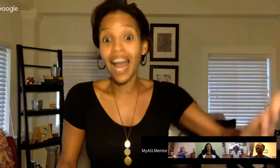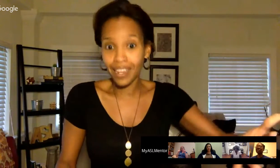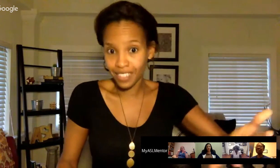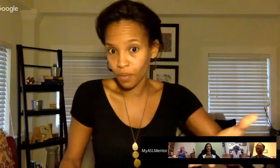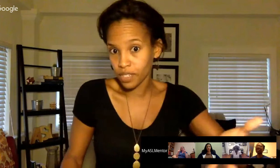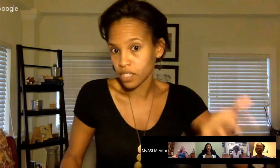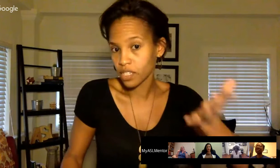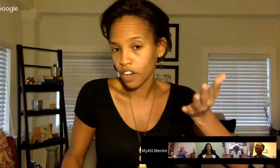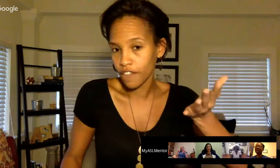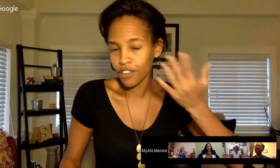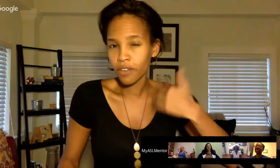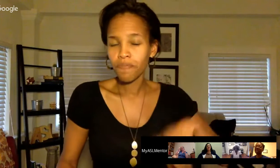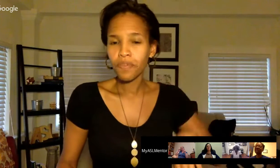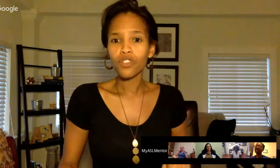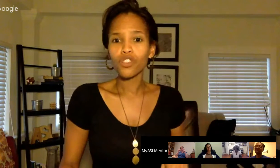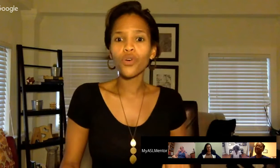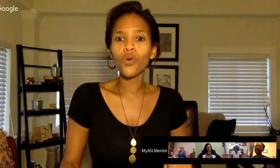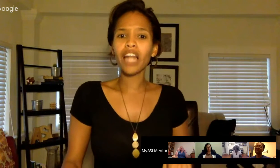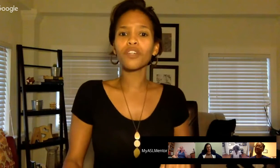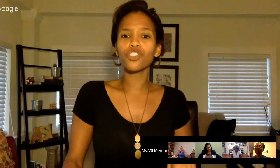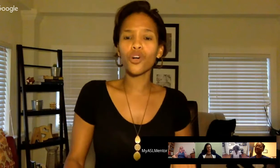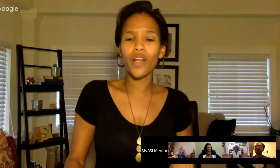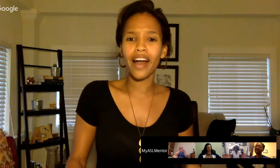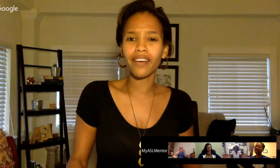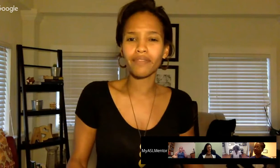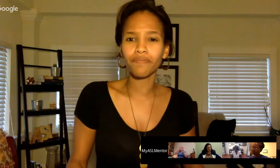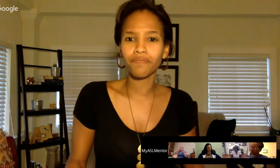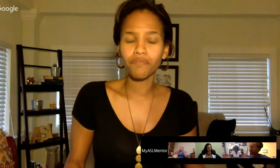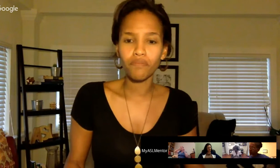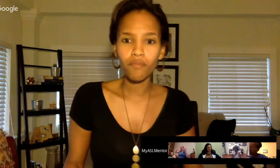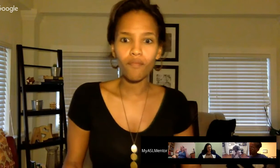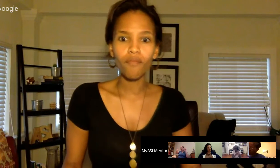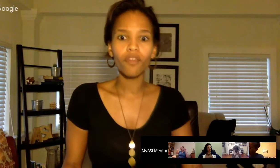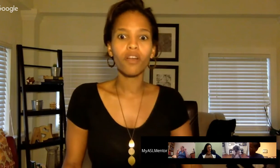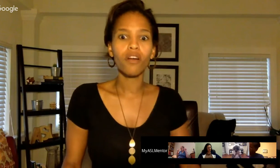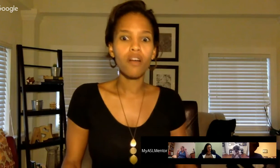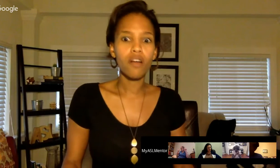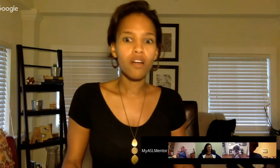their past that was discovered. So how do we show that?